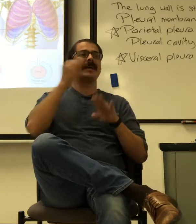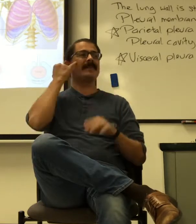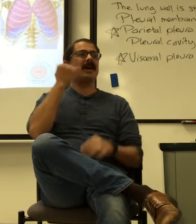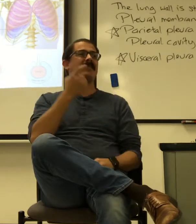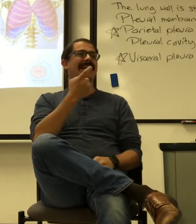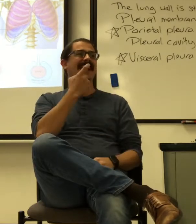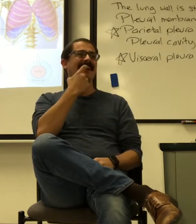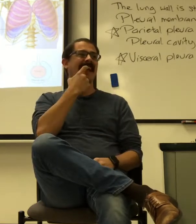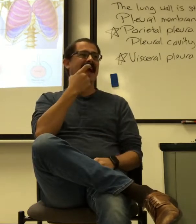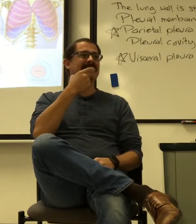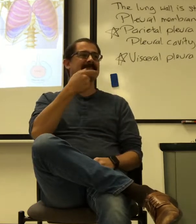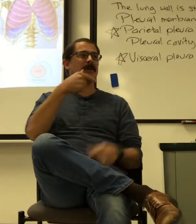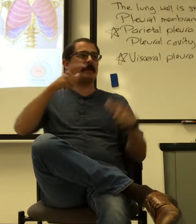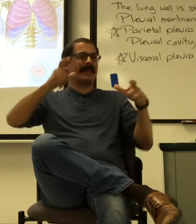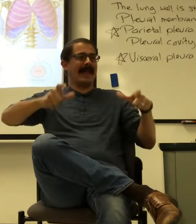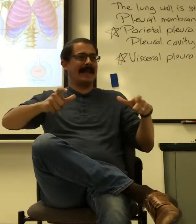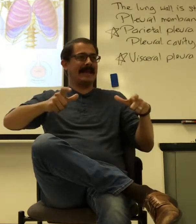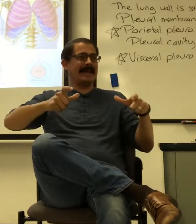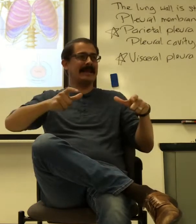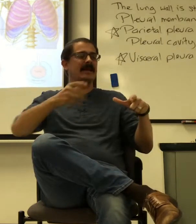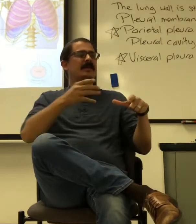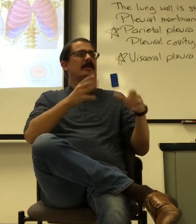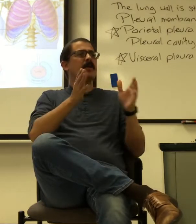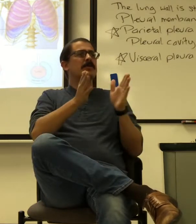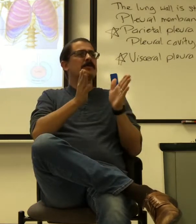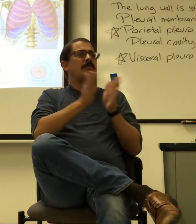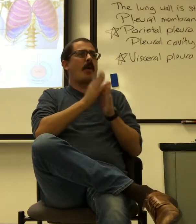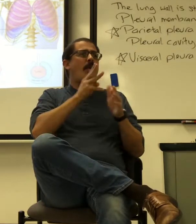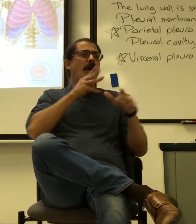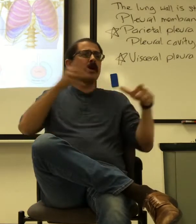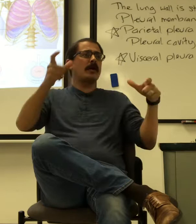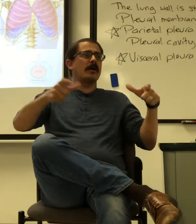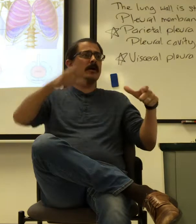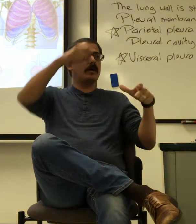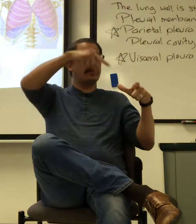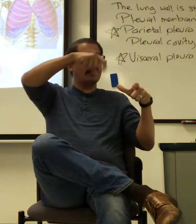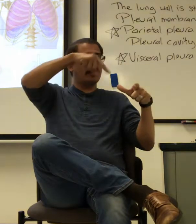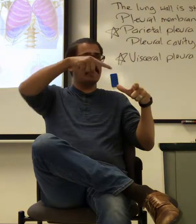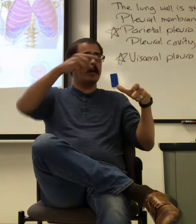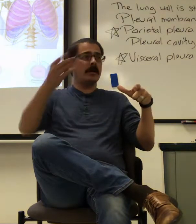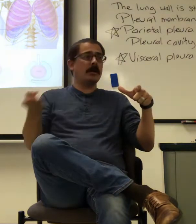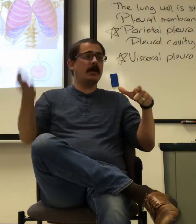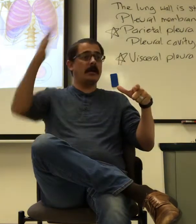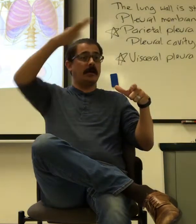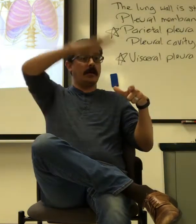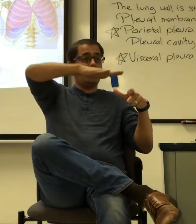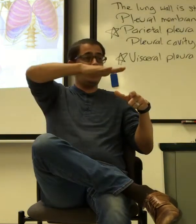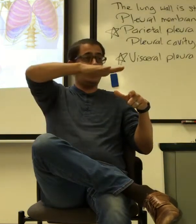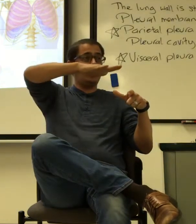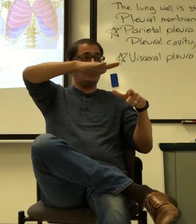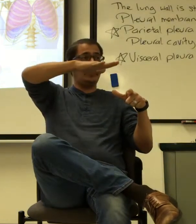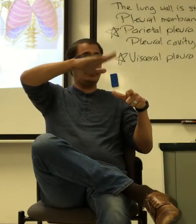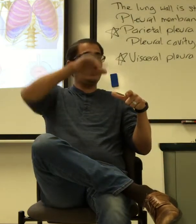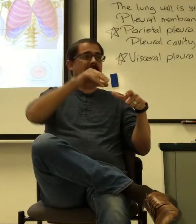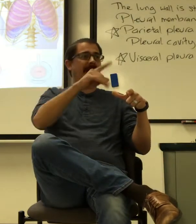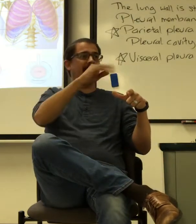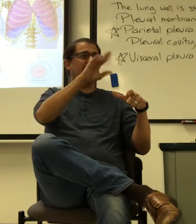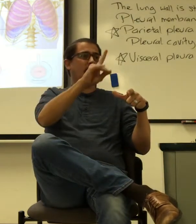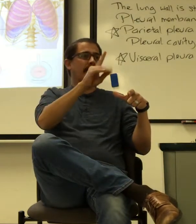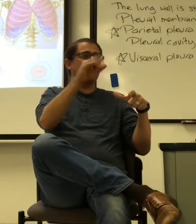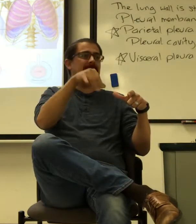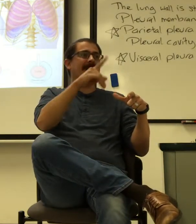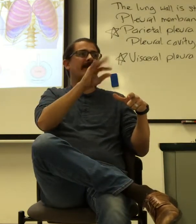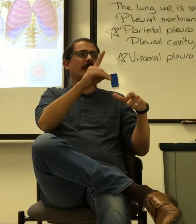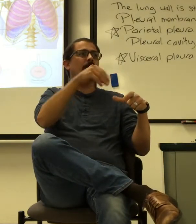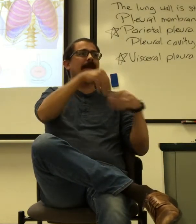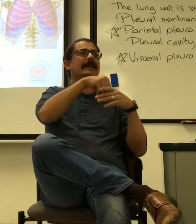plate and put a small drop of water on it, and then put another glass plate on top of it, that little fluid is like the fluid in the